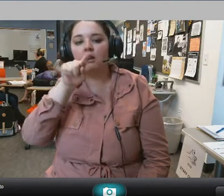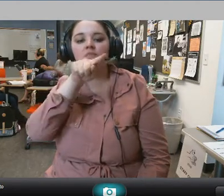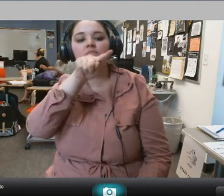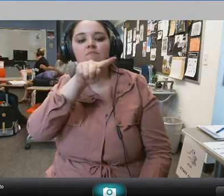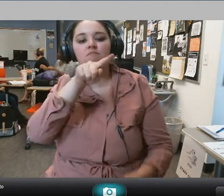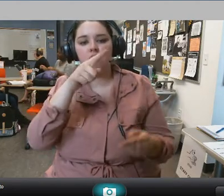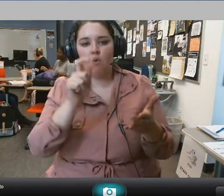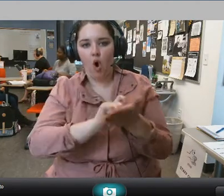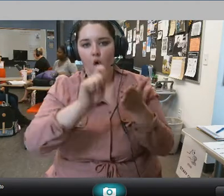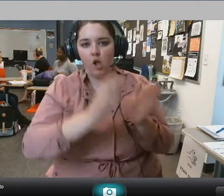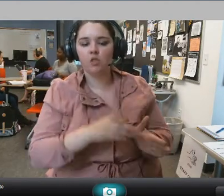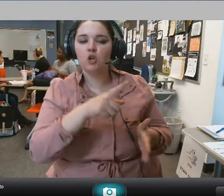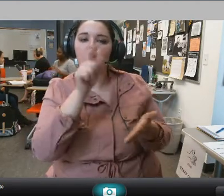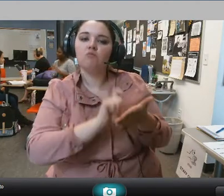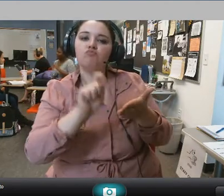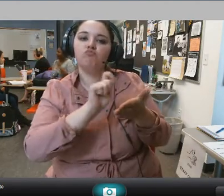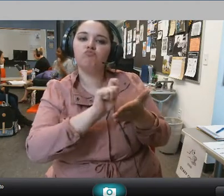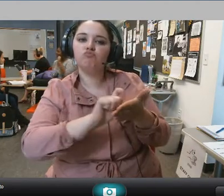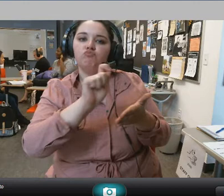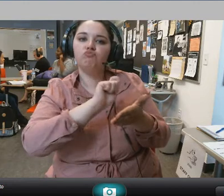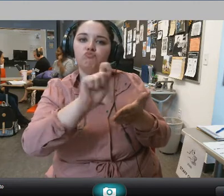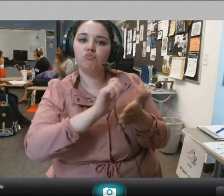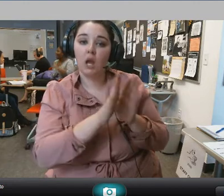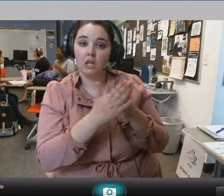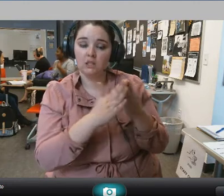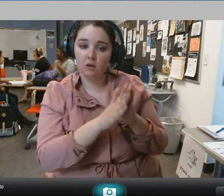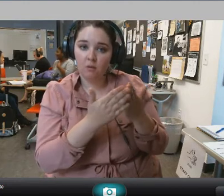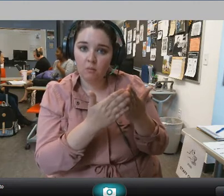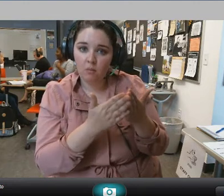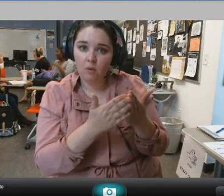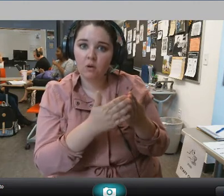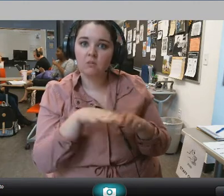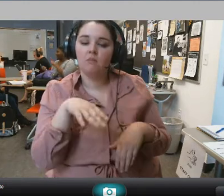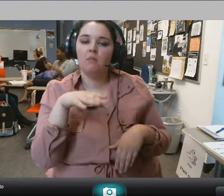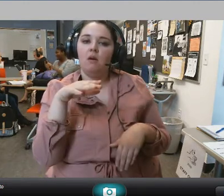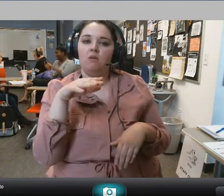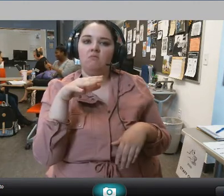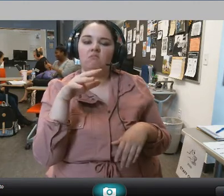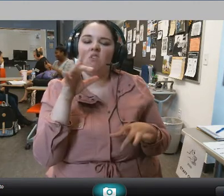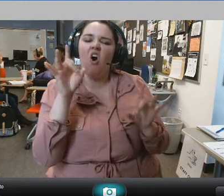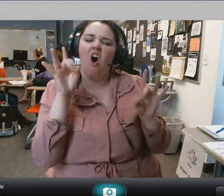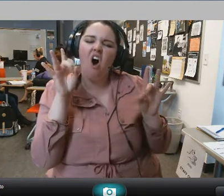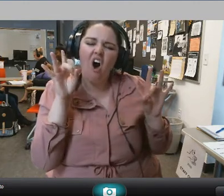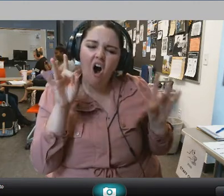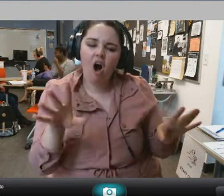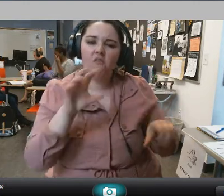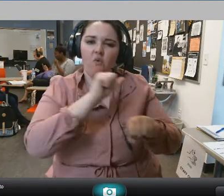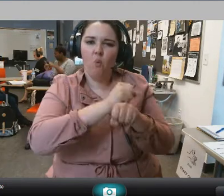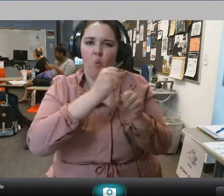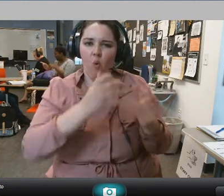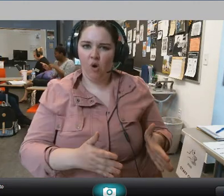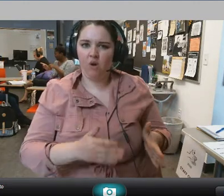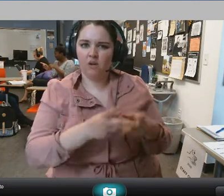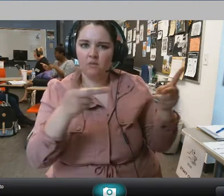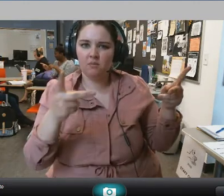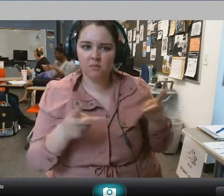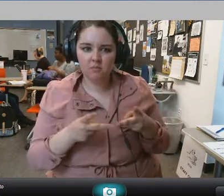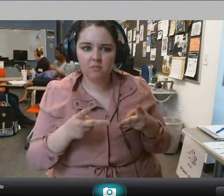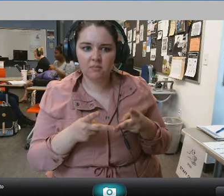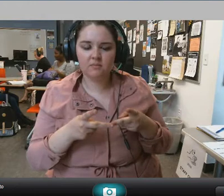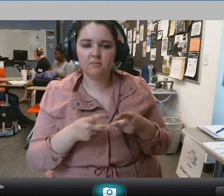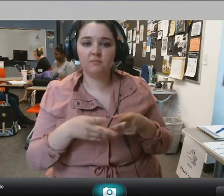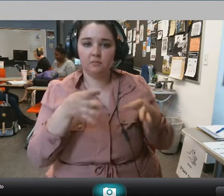under. This is an example from Upton Sinclair's book. Cut up by the